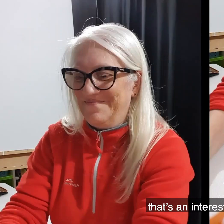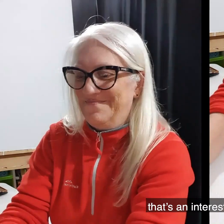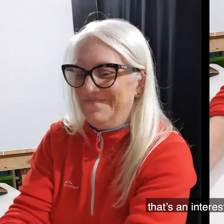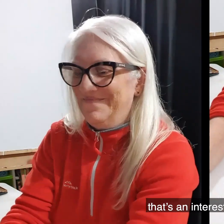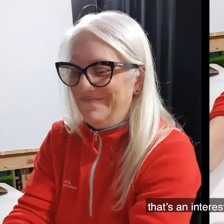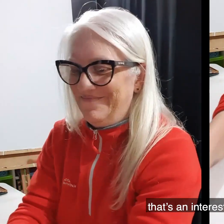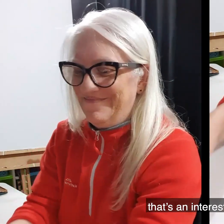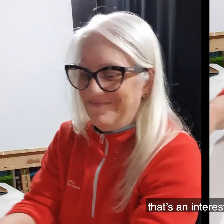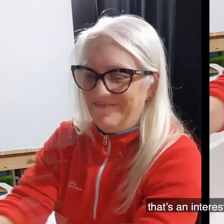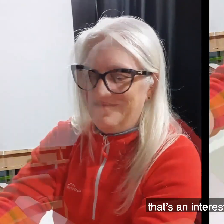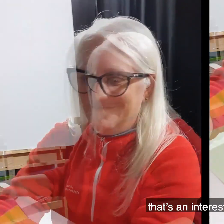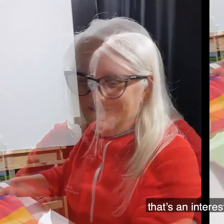That's an interesting one.